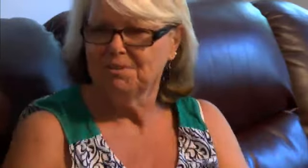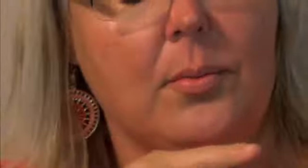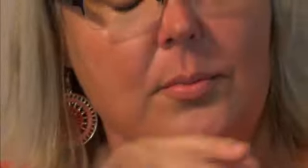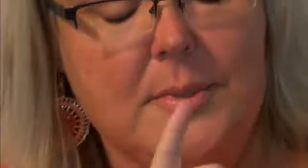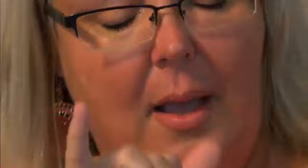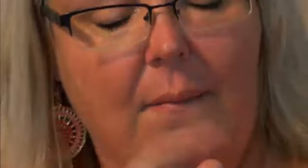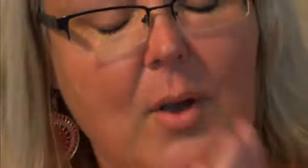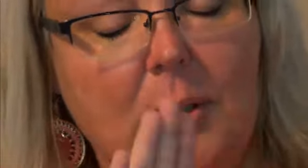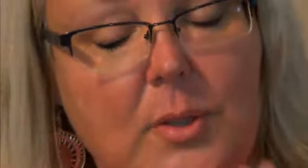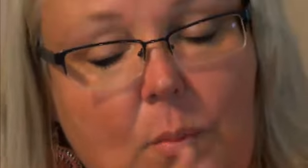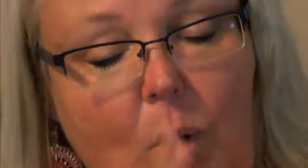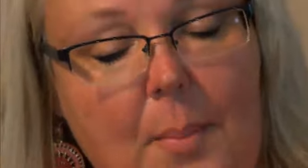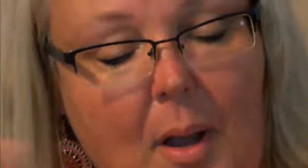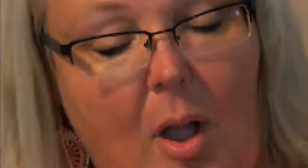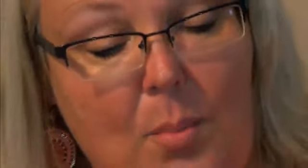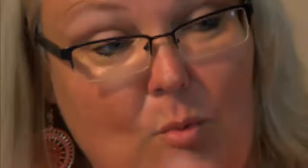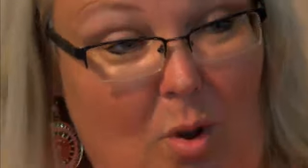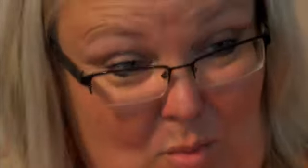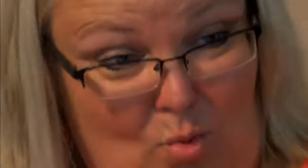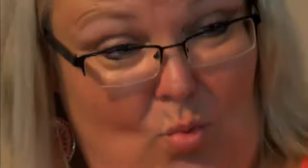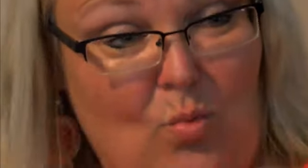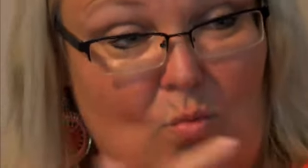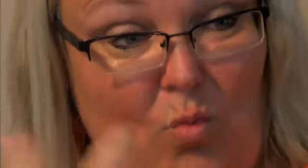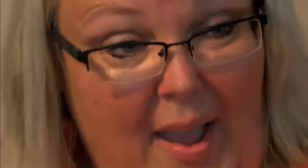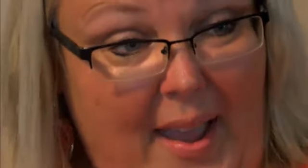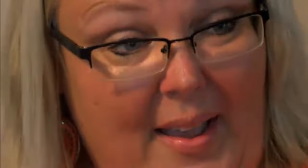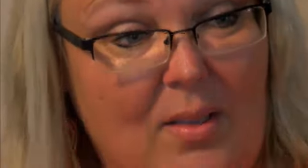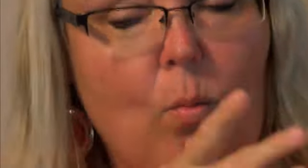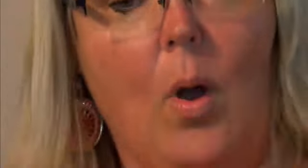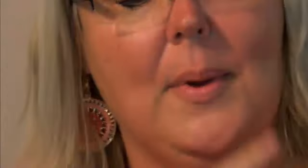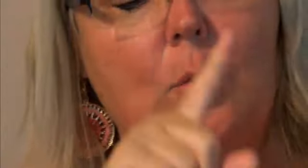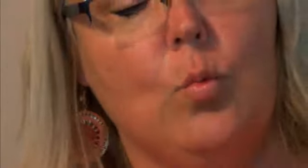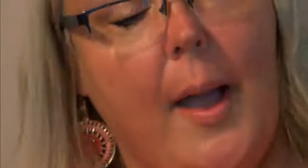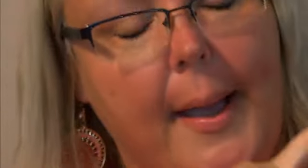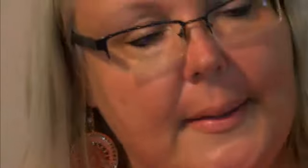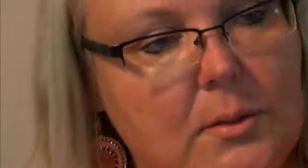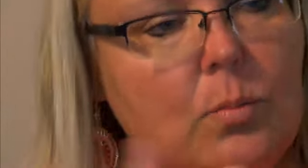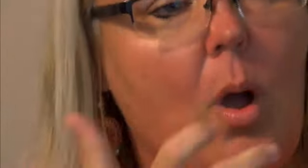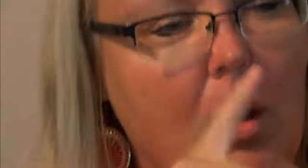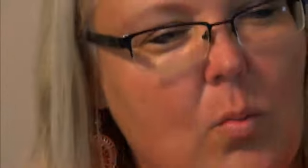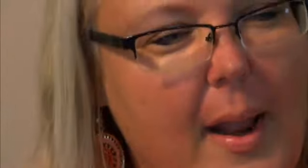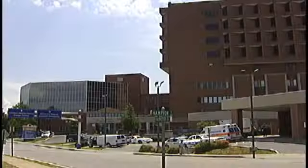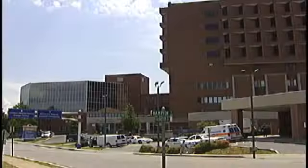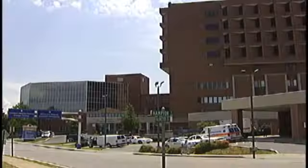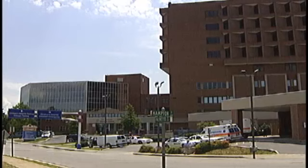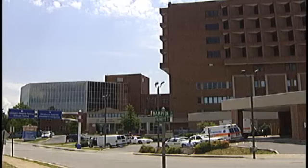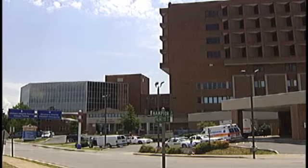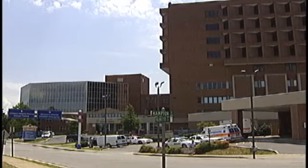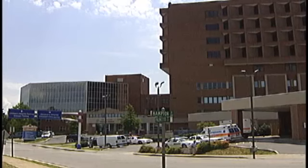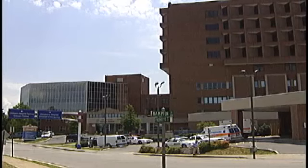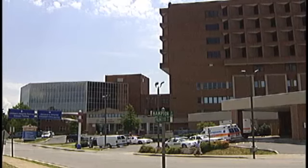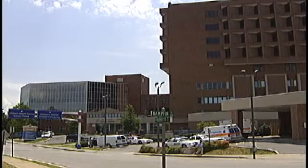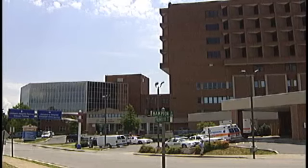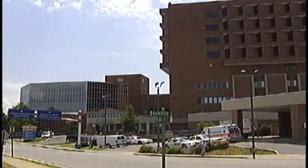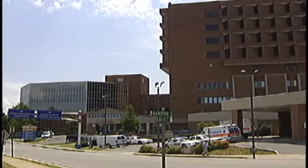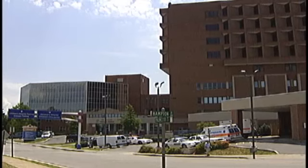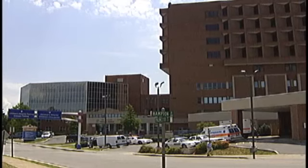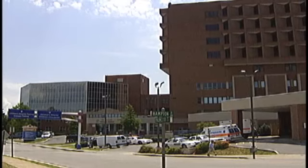She says after numerous attempts to get an interpreter on a consistent basis, it was unsuccessful. The Disability Law and Advocacy Center out